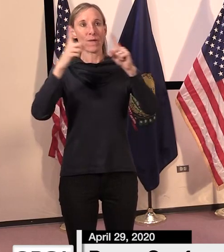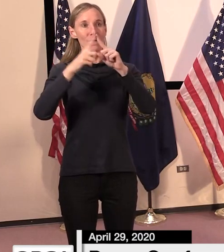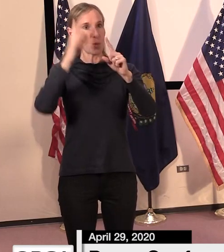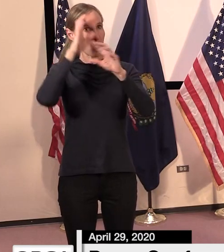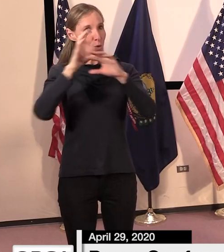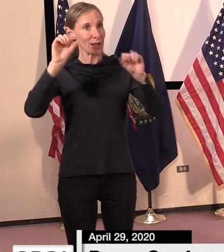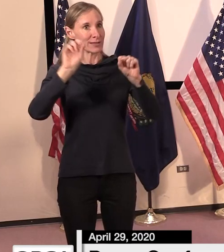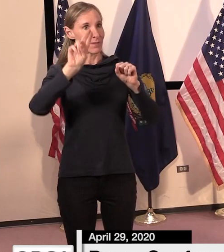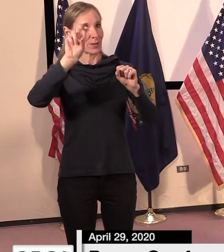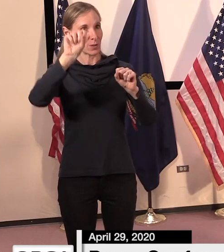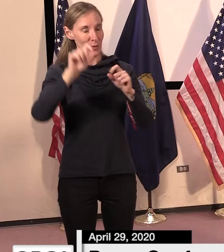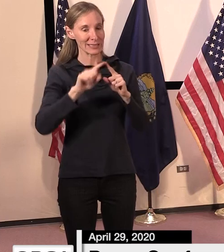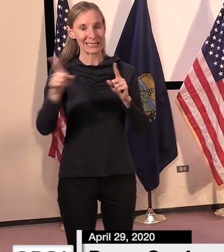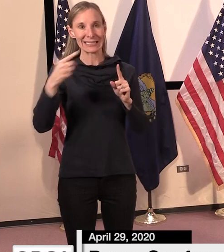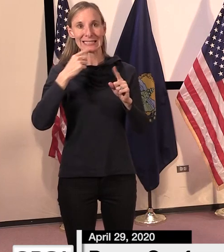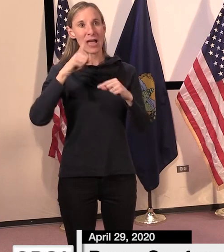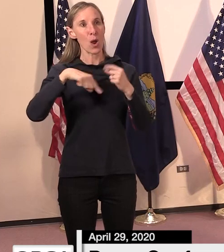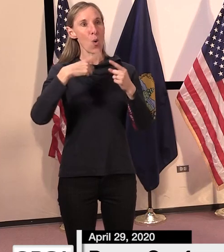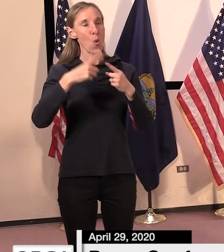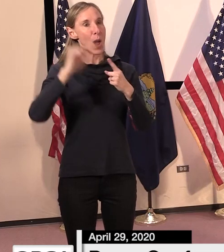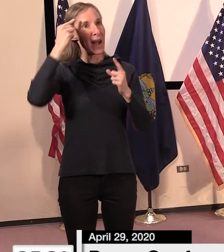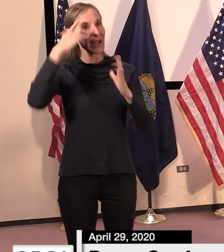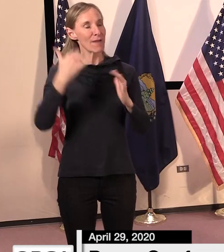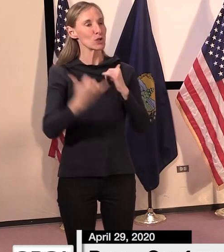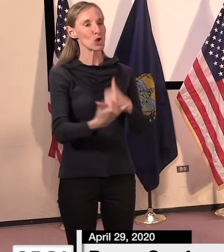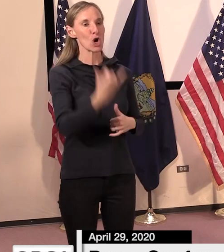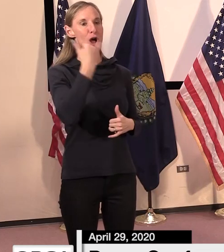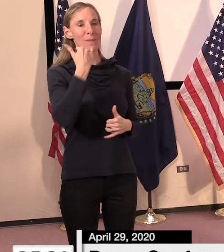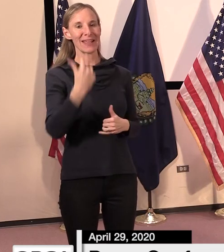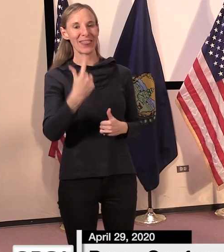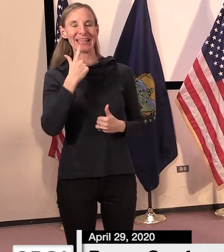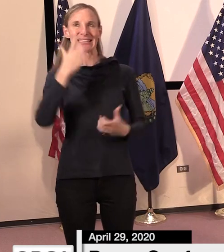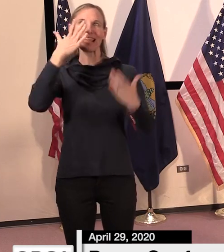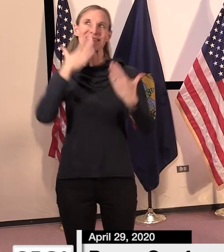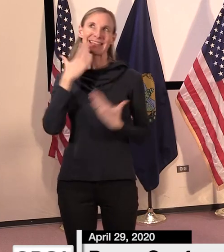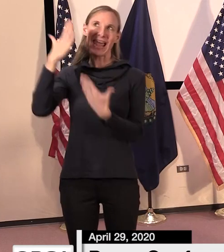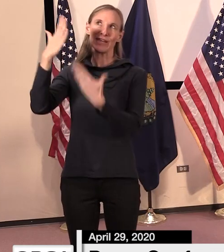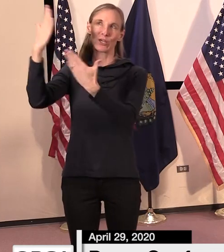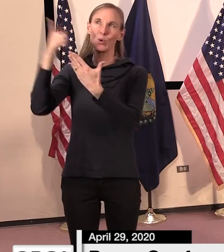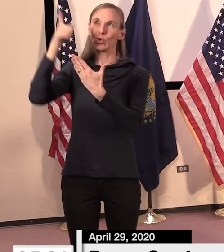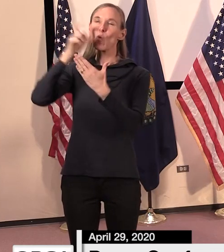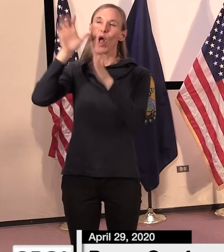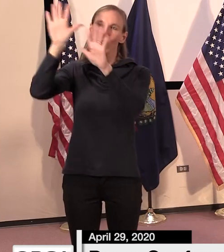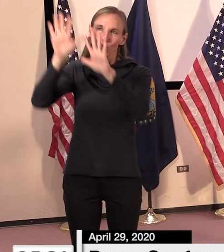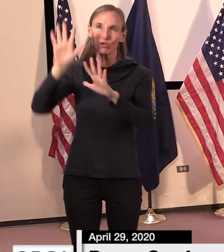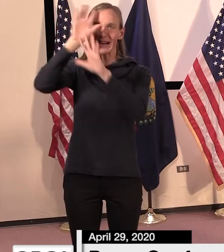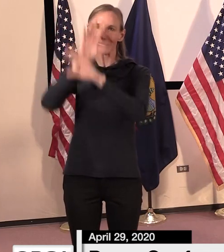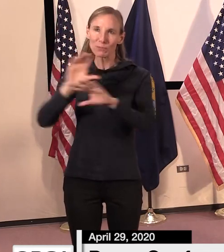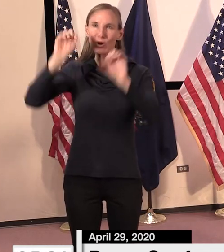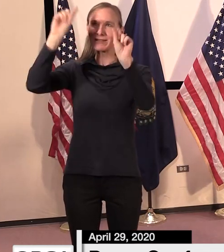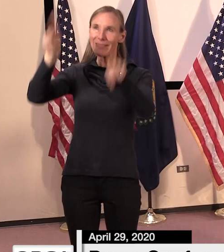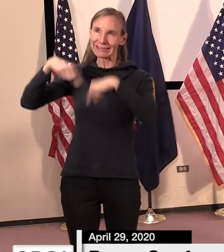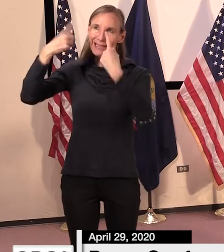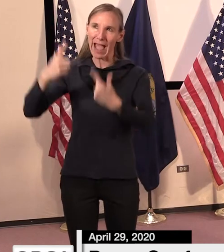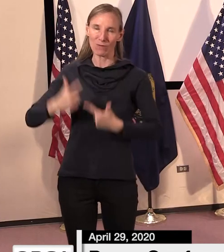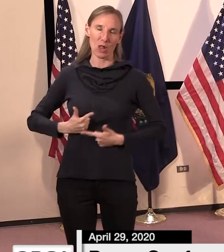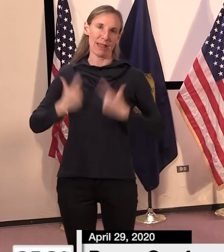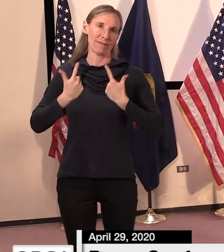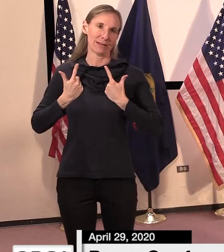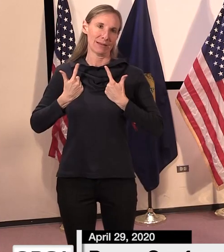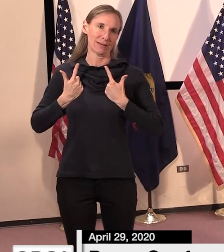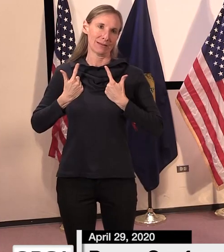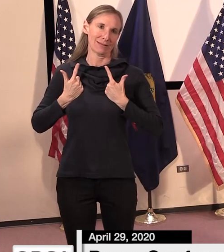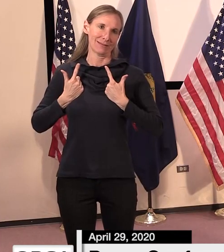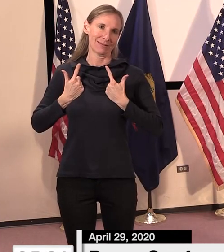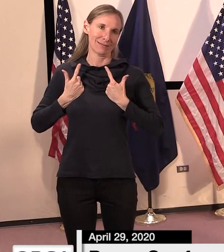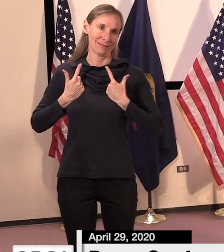United States. When governors call me, they say, thank you. You are the greatest president that's ever lived, end